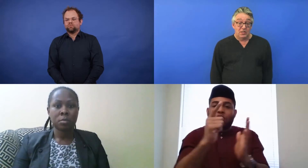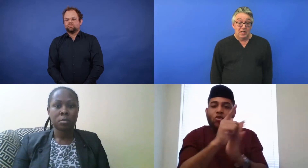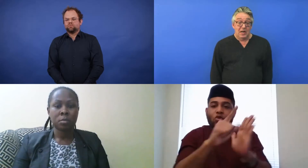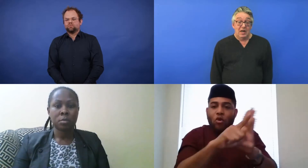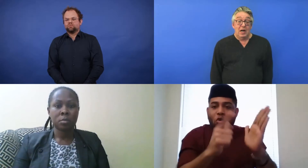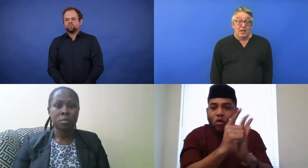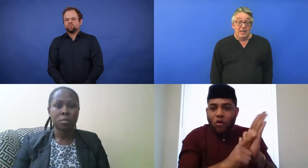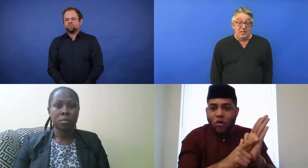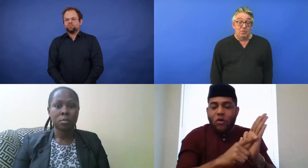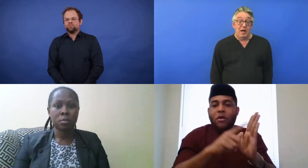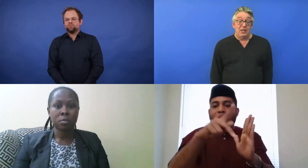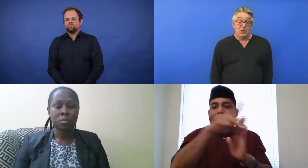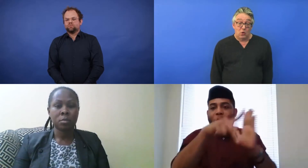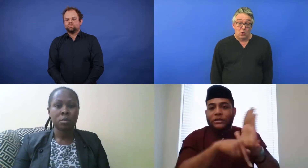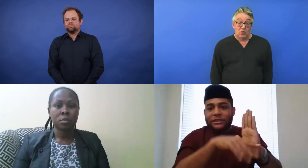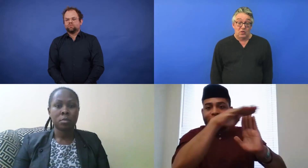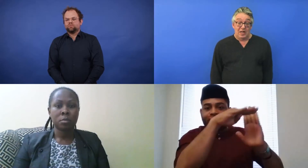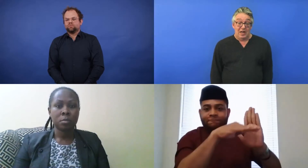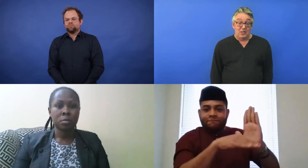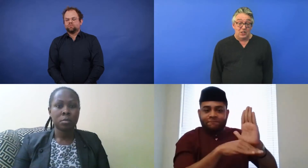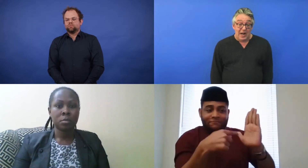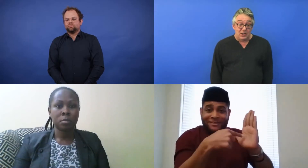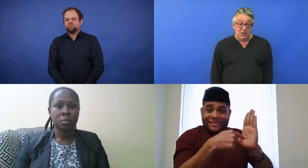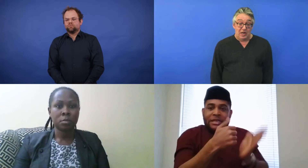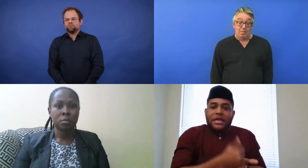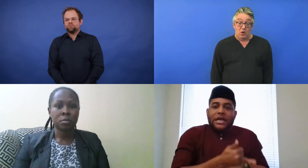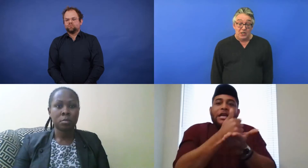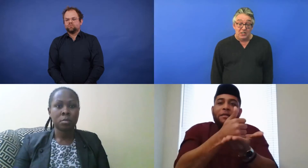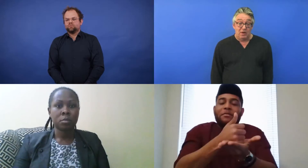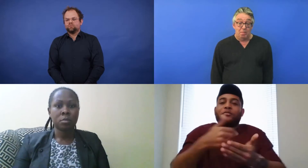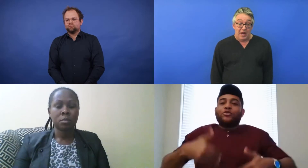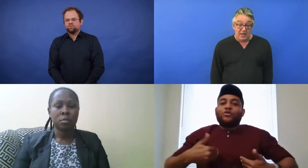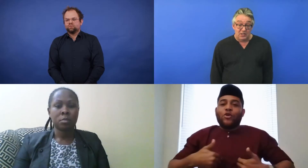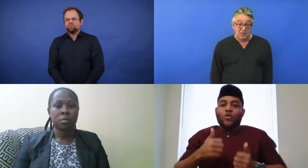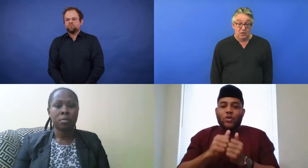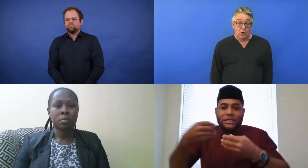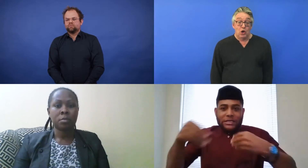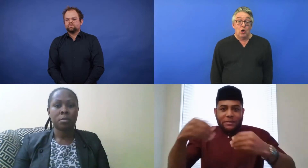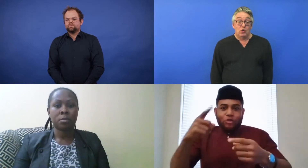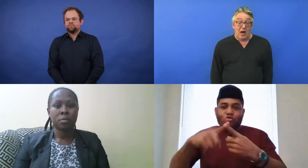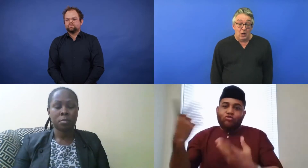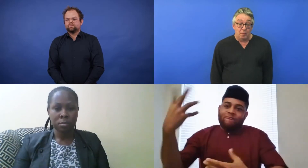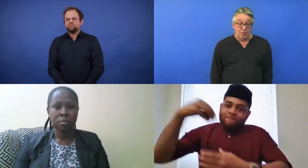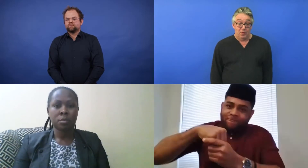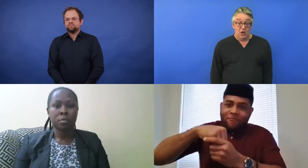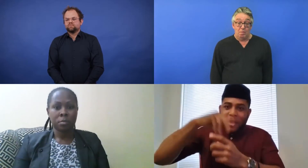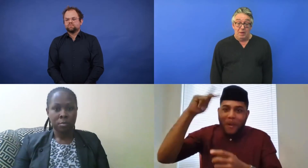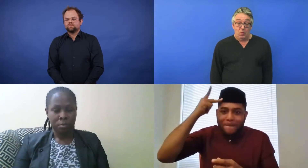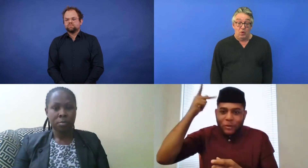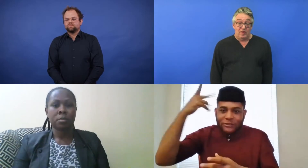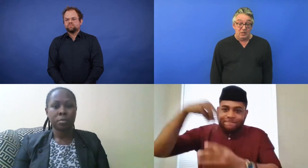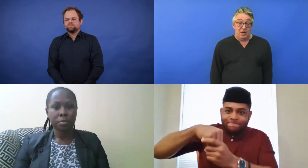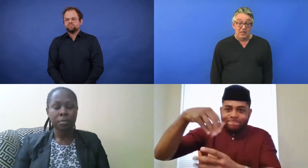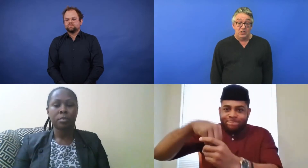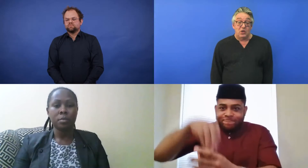Governments need to make sure that legislation and policies are in place to help young people